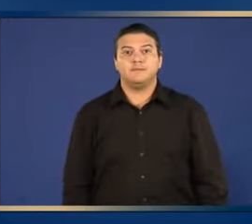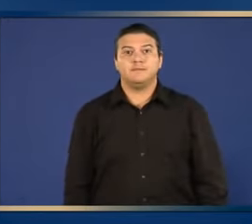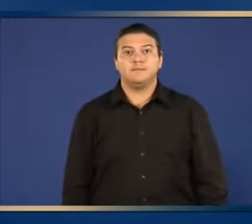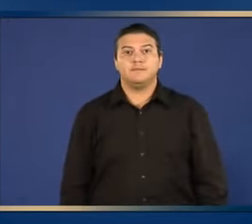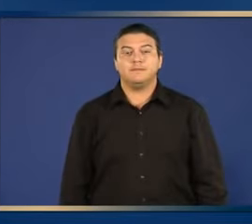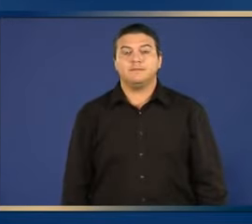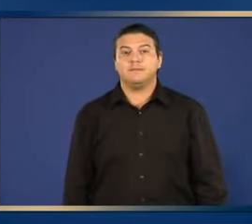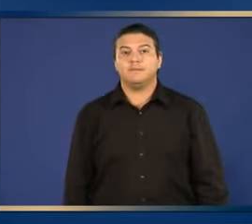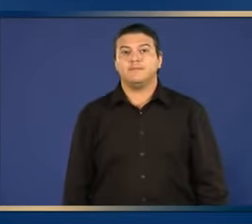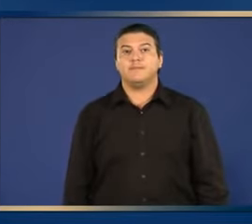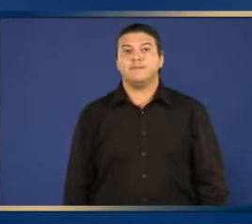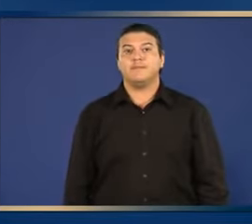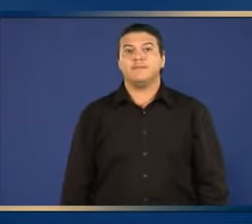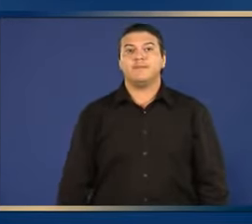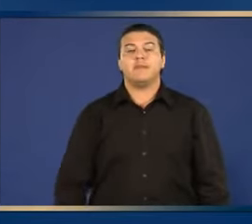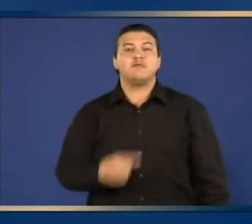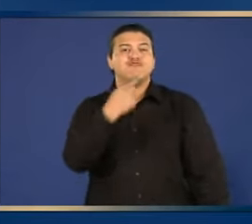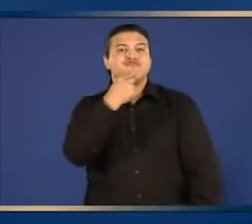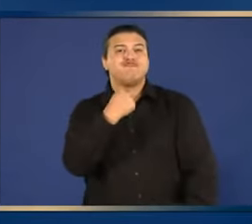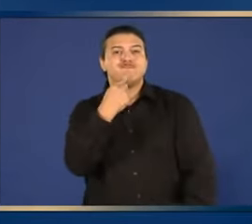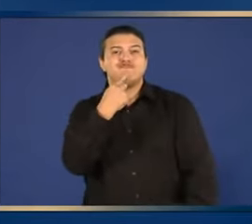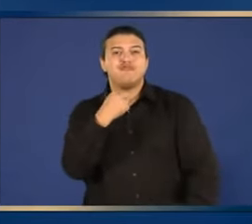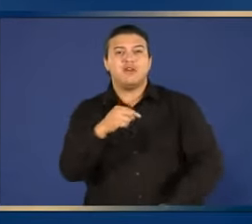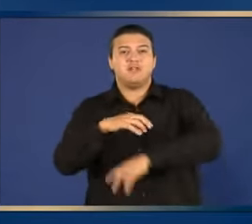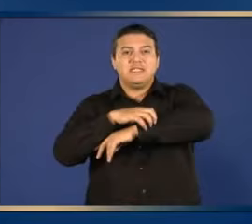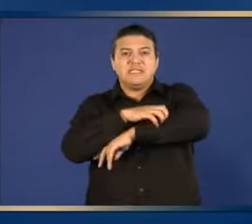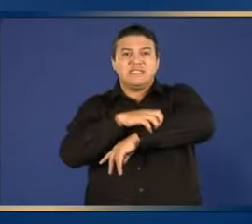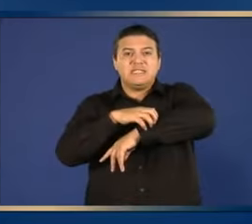rash that turns into pus-filled lesions.